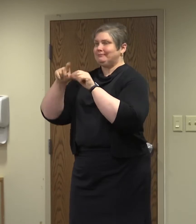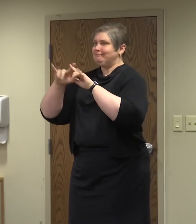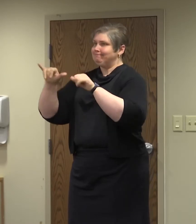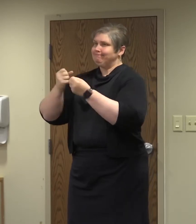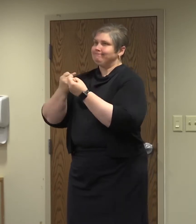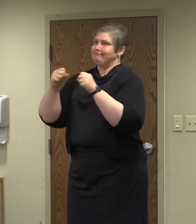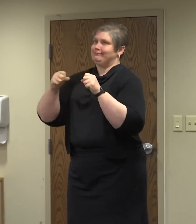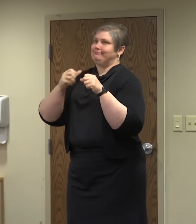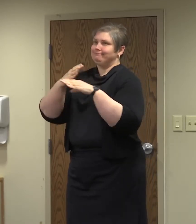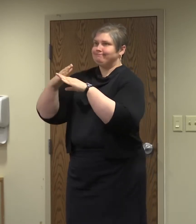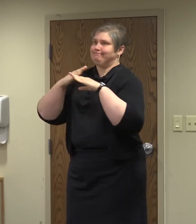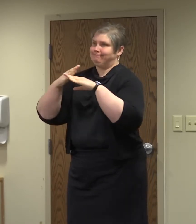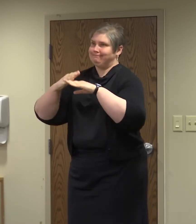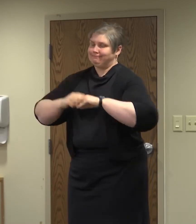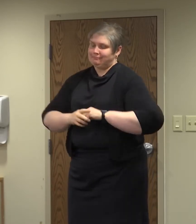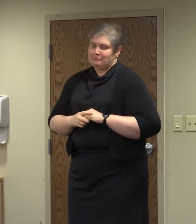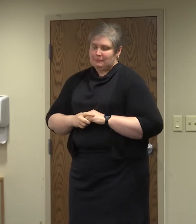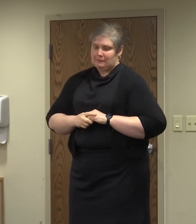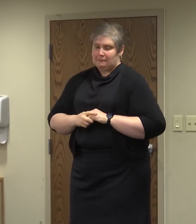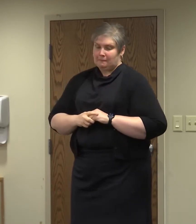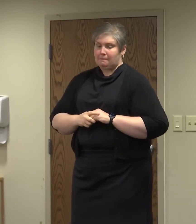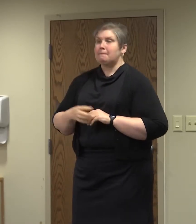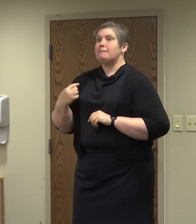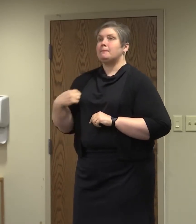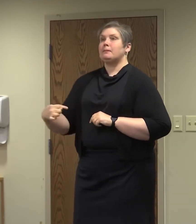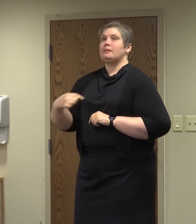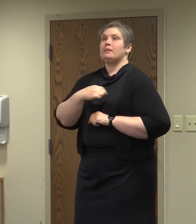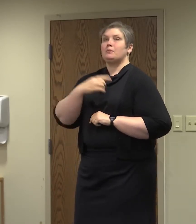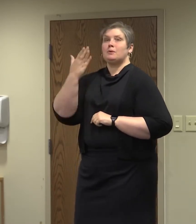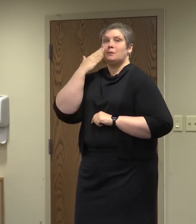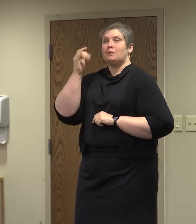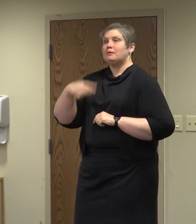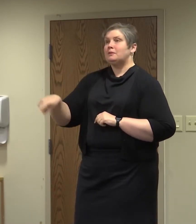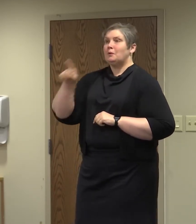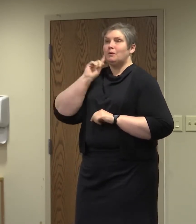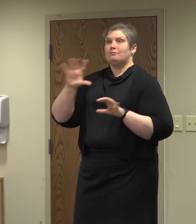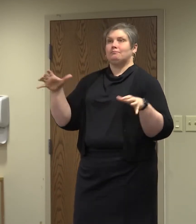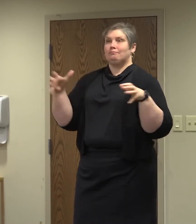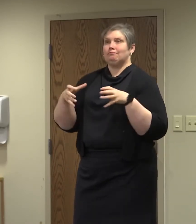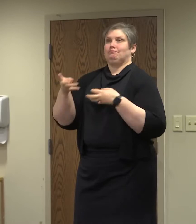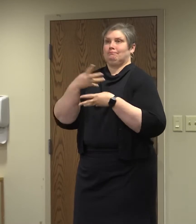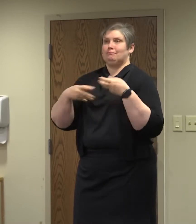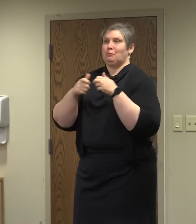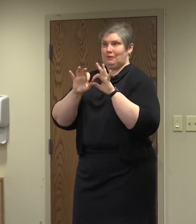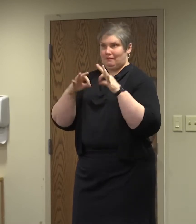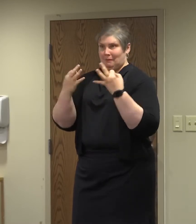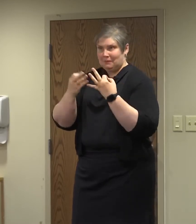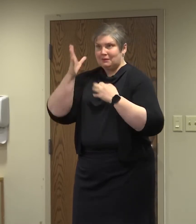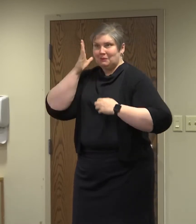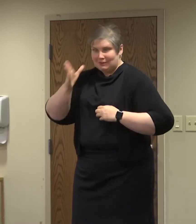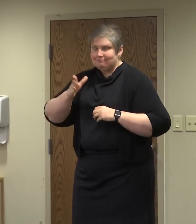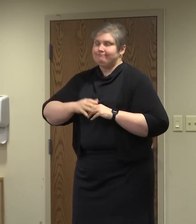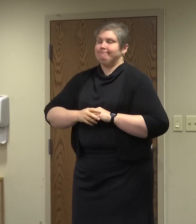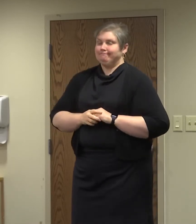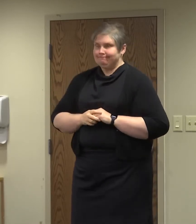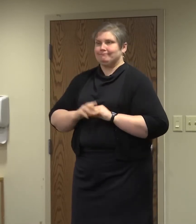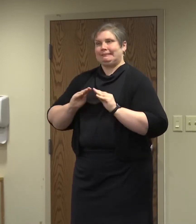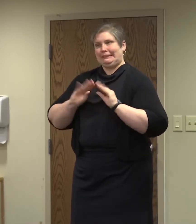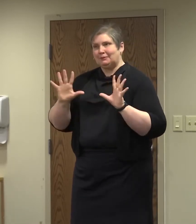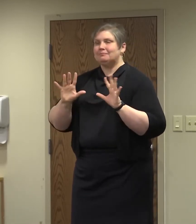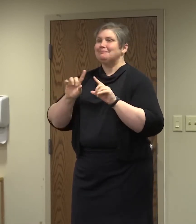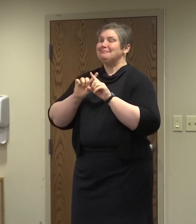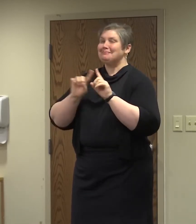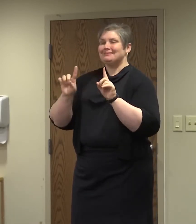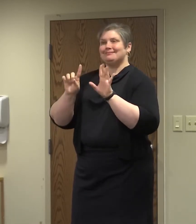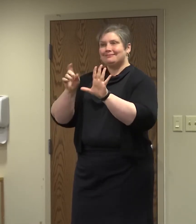We know you obviously will be gathering with your family. We are simply asking that you make really smart decisions when you are